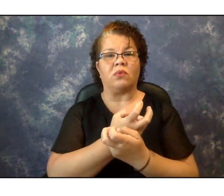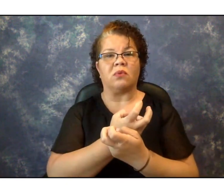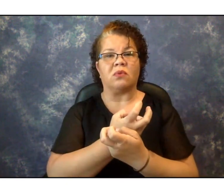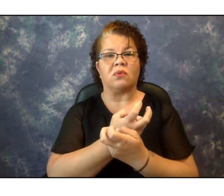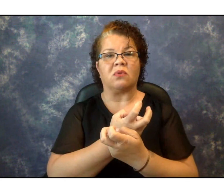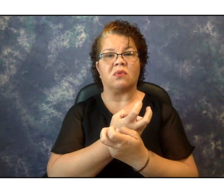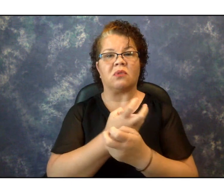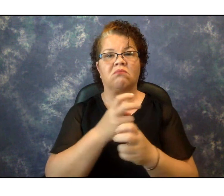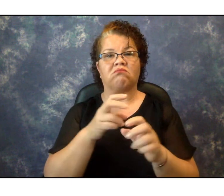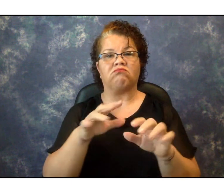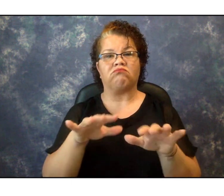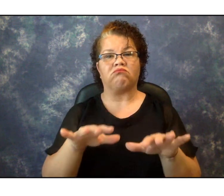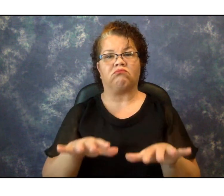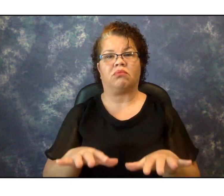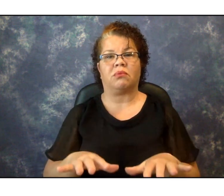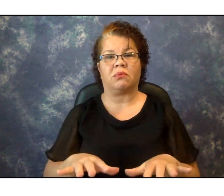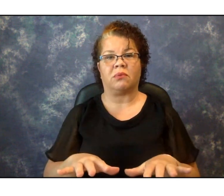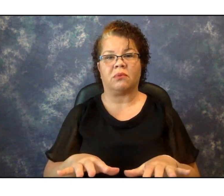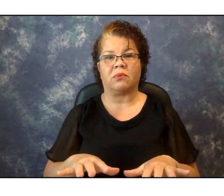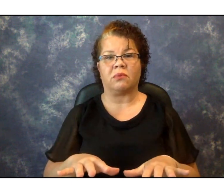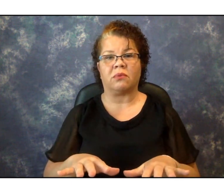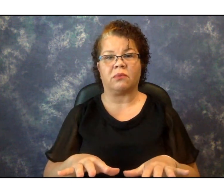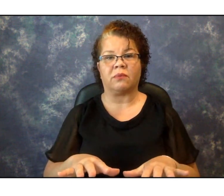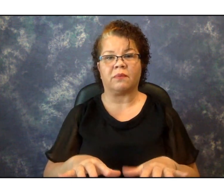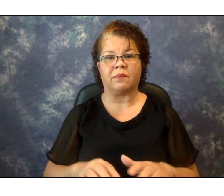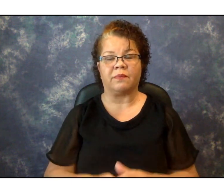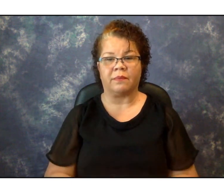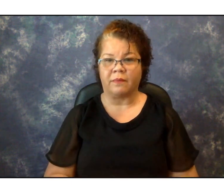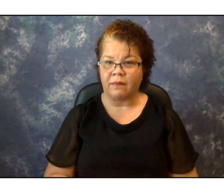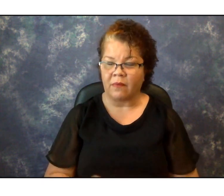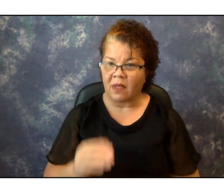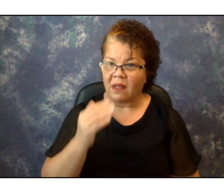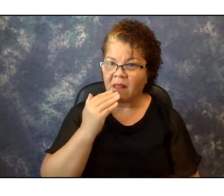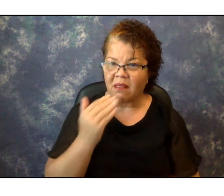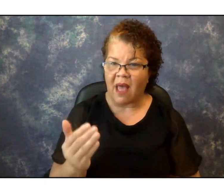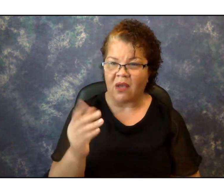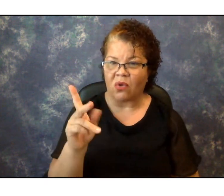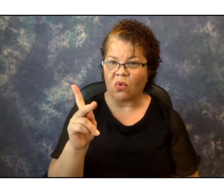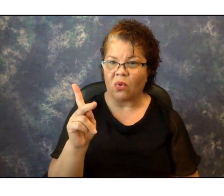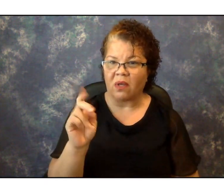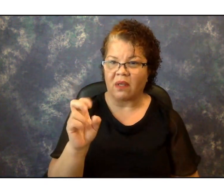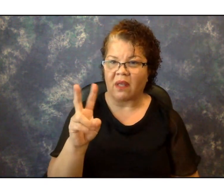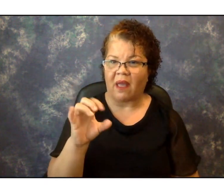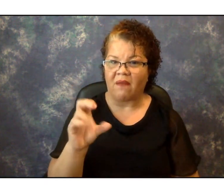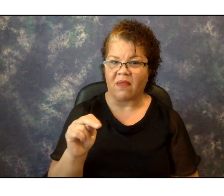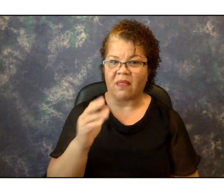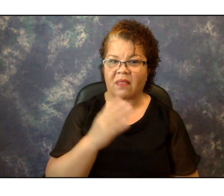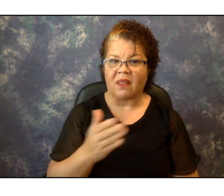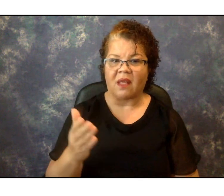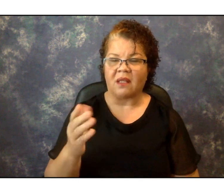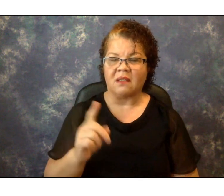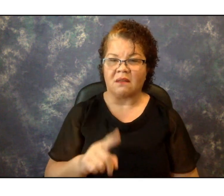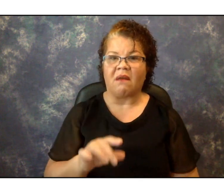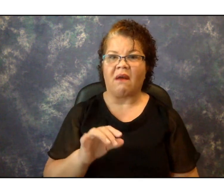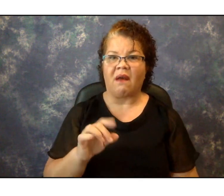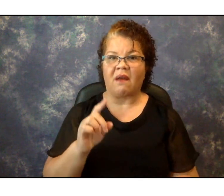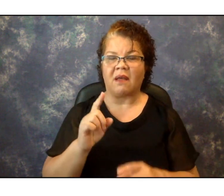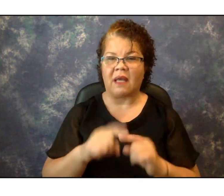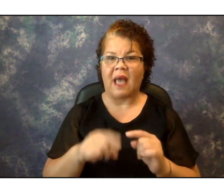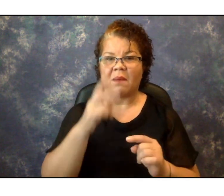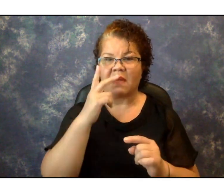Thank you so much, Kevin. Thank you so much. Things that cannot be seen but must be, I